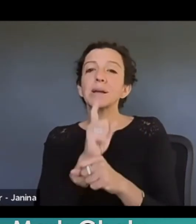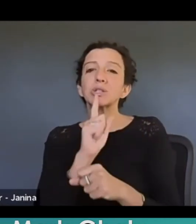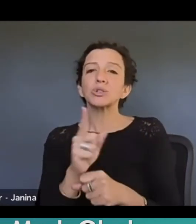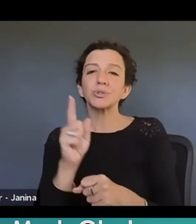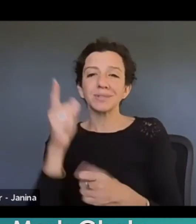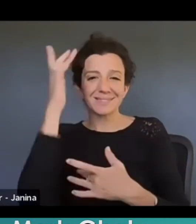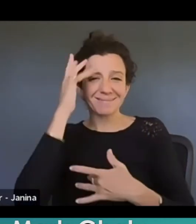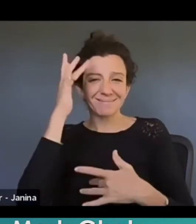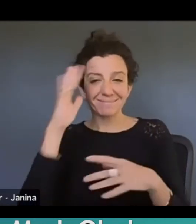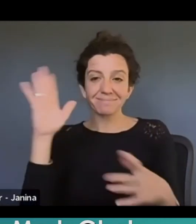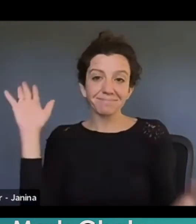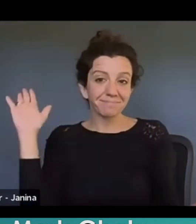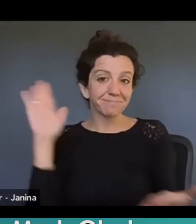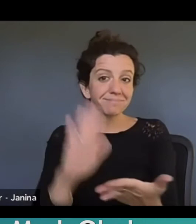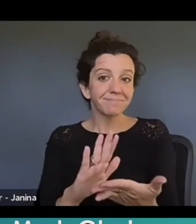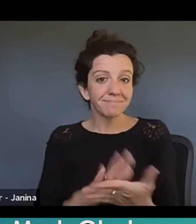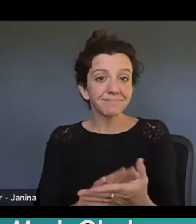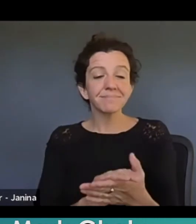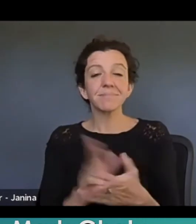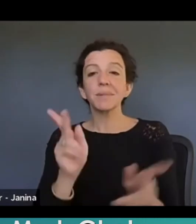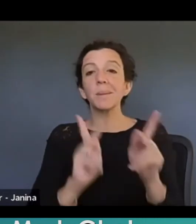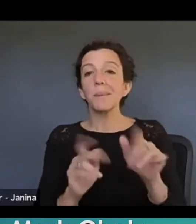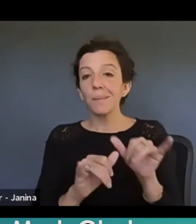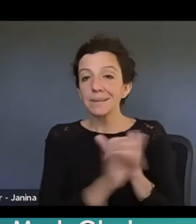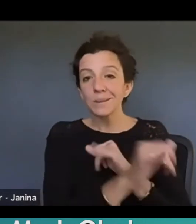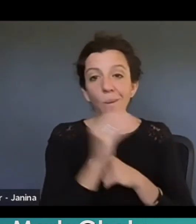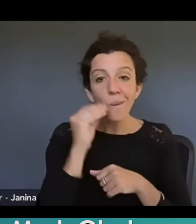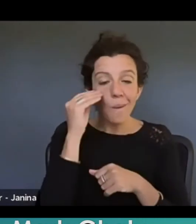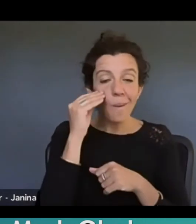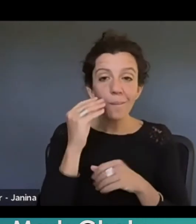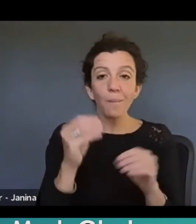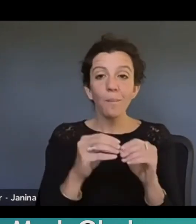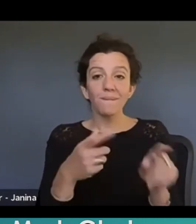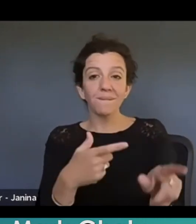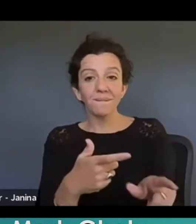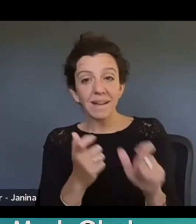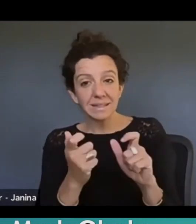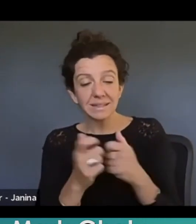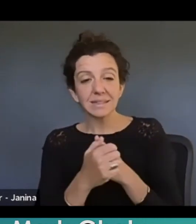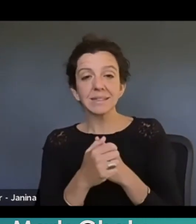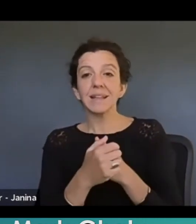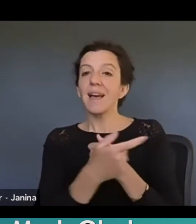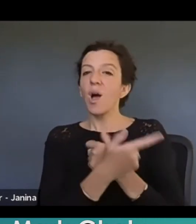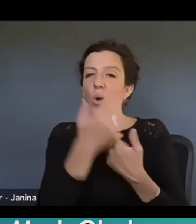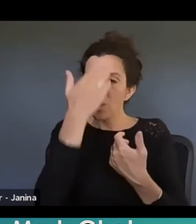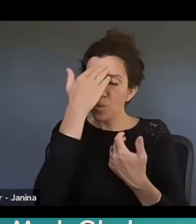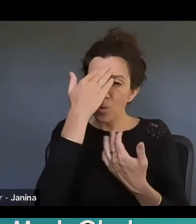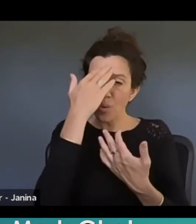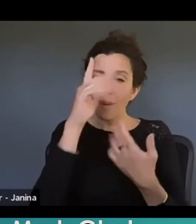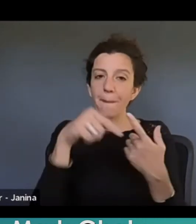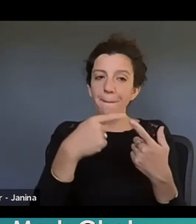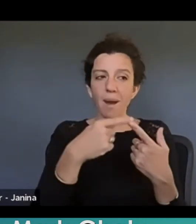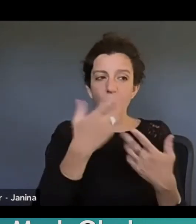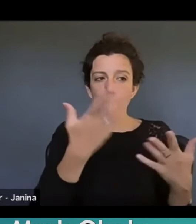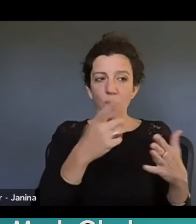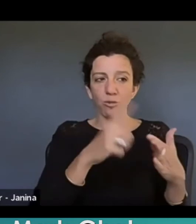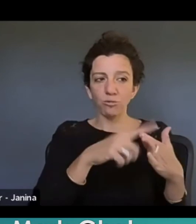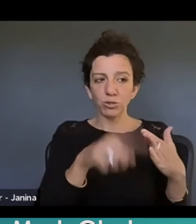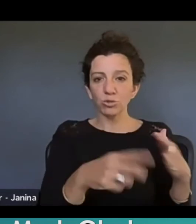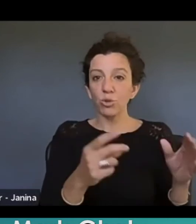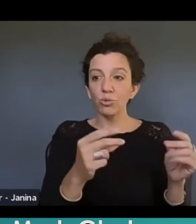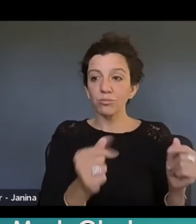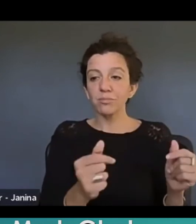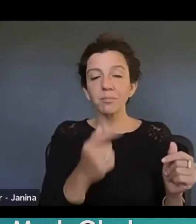about earlier, help people quarantine and isolate with the right level of information, do that contact